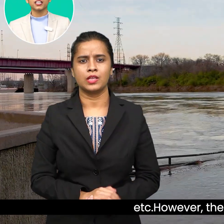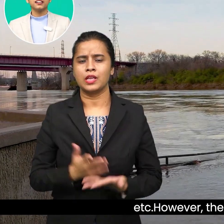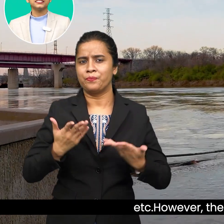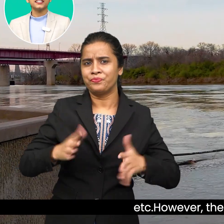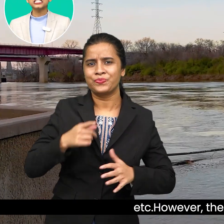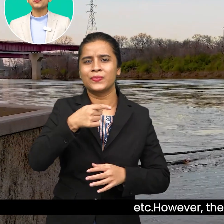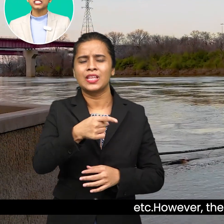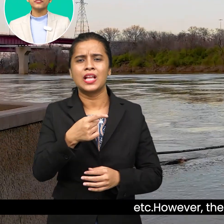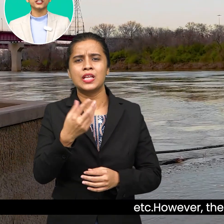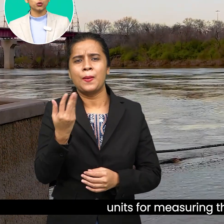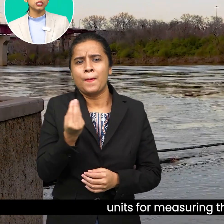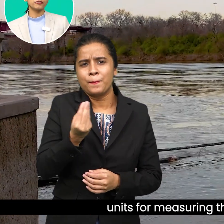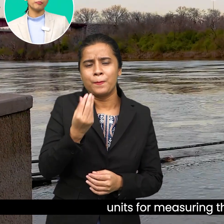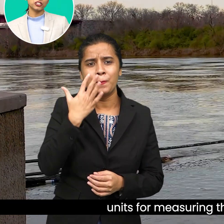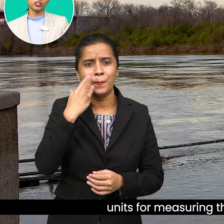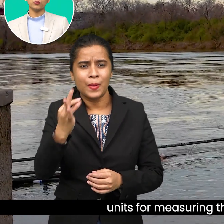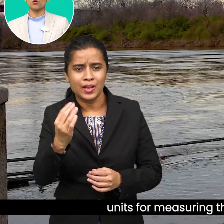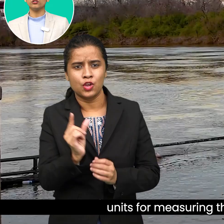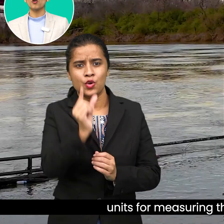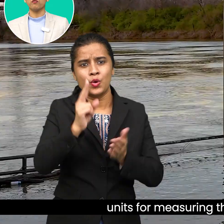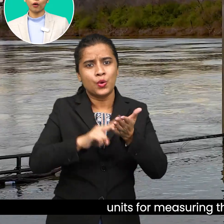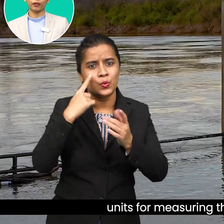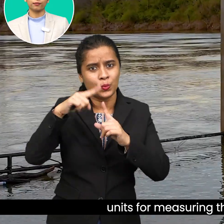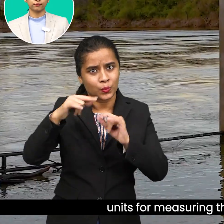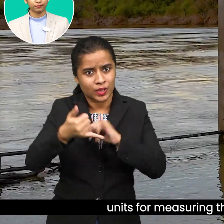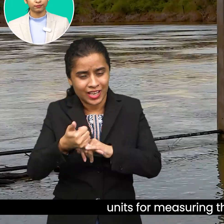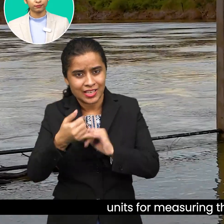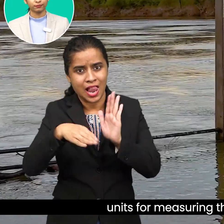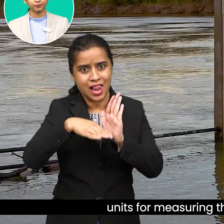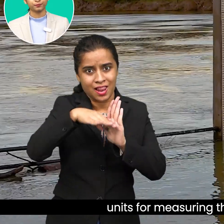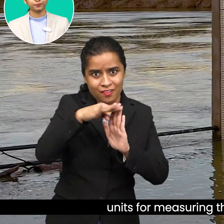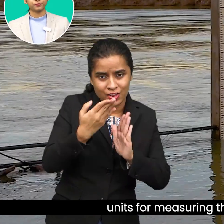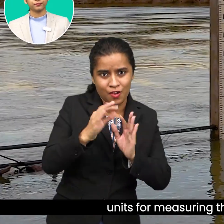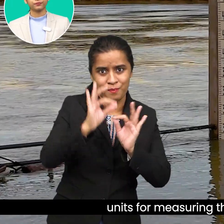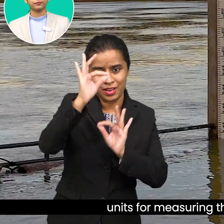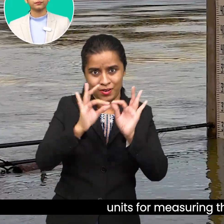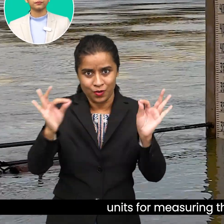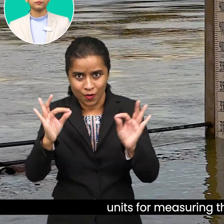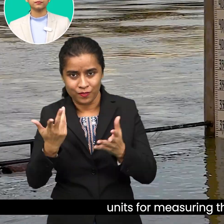However, there are specific units for measuring the volume of water.